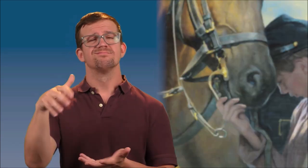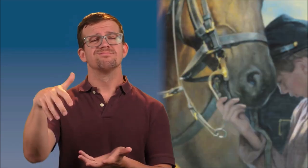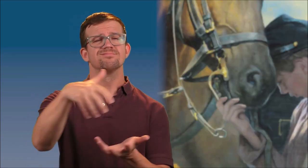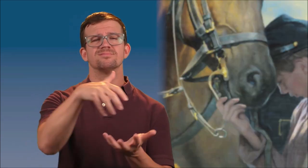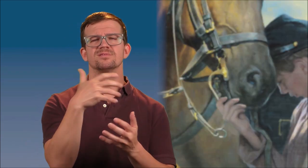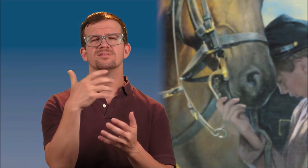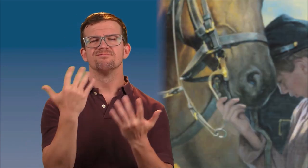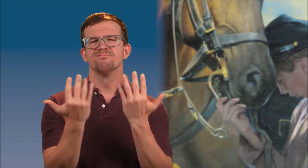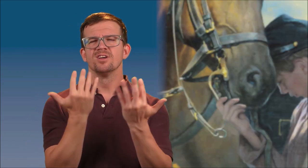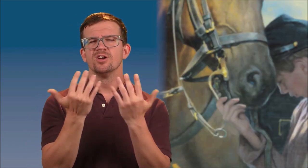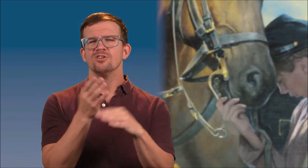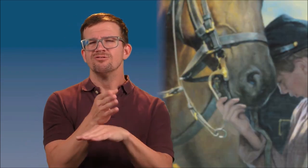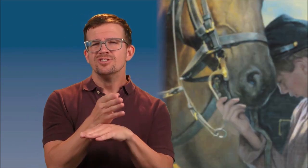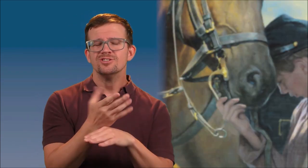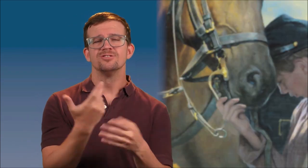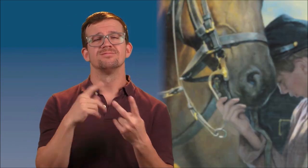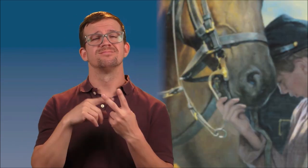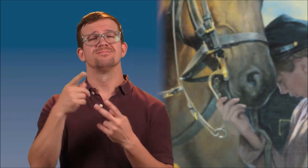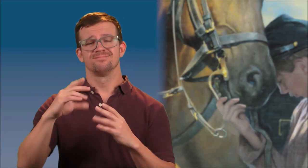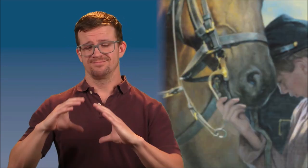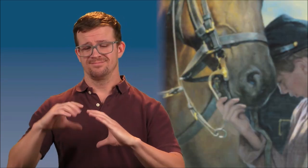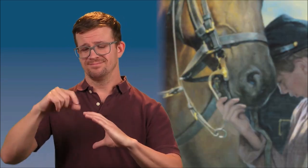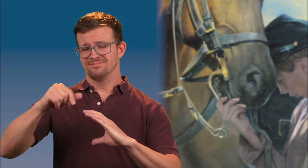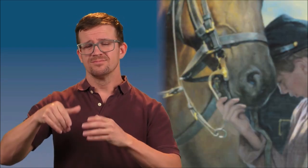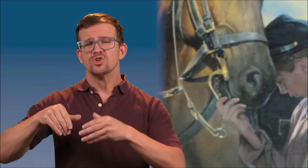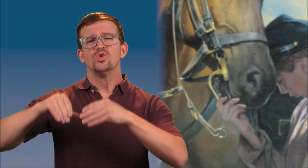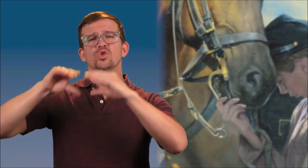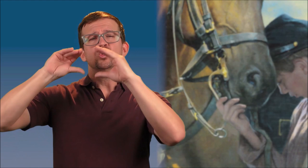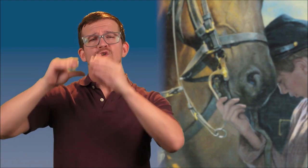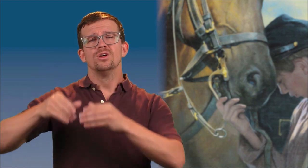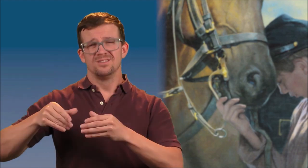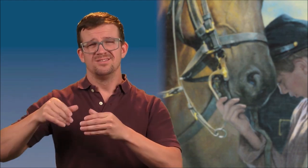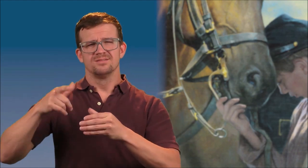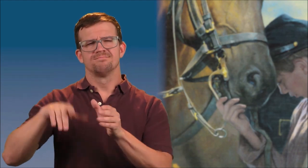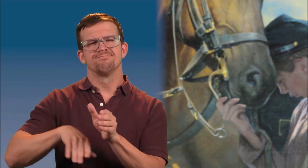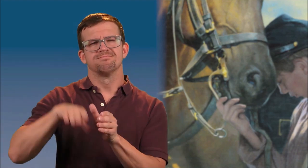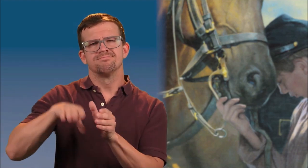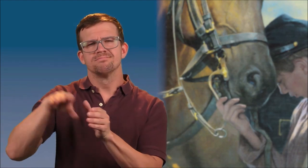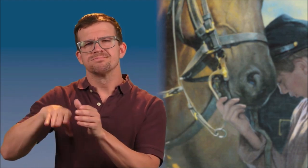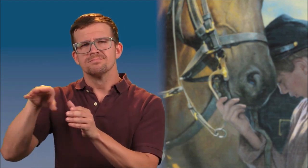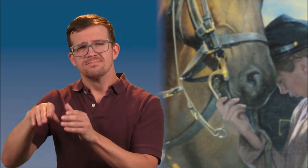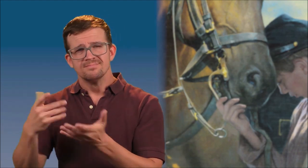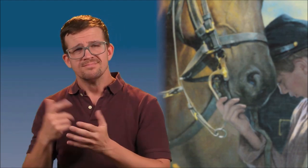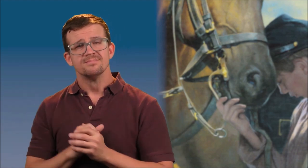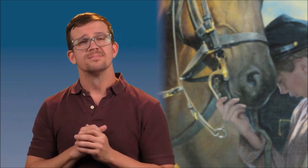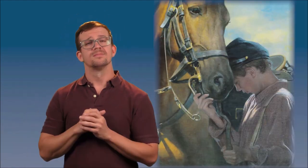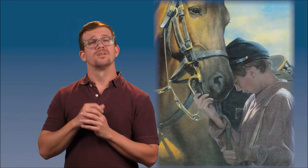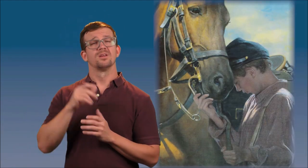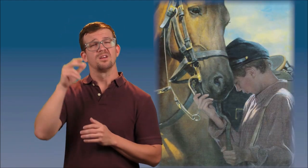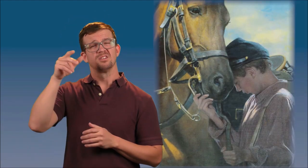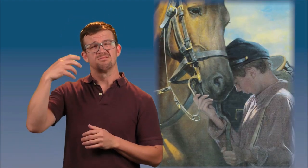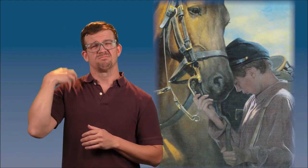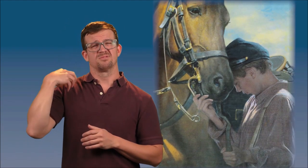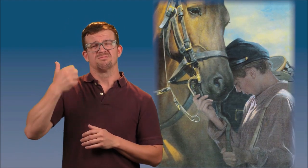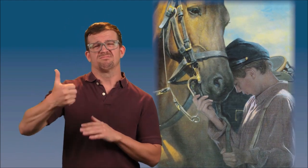So Gabe carried firewood, filled canteens, and watered the major's